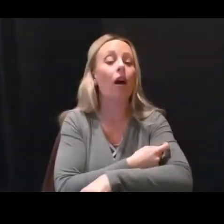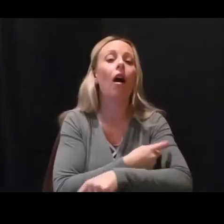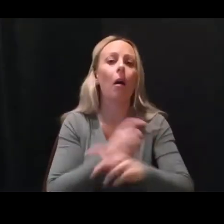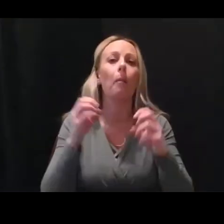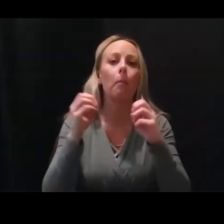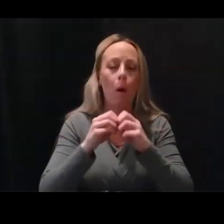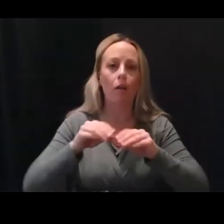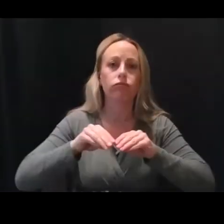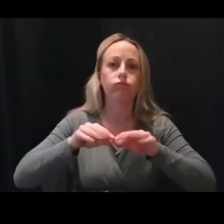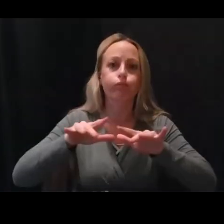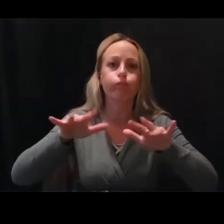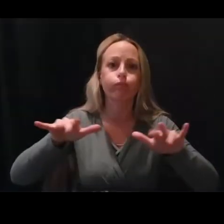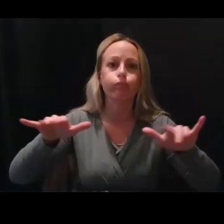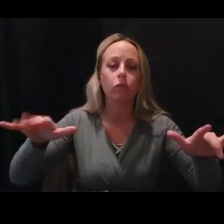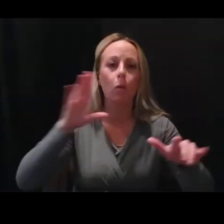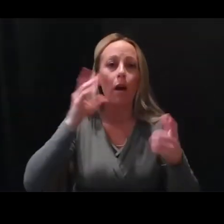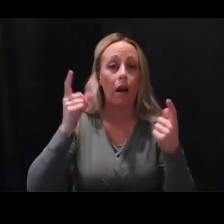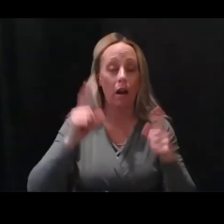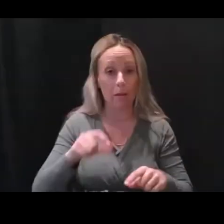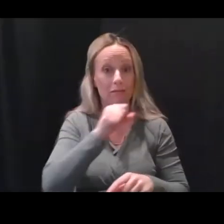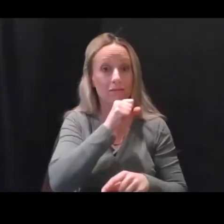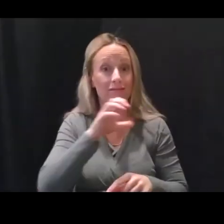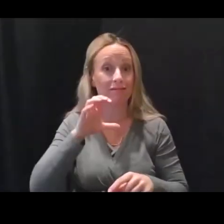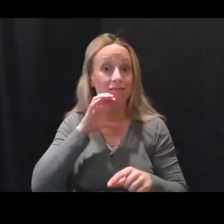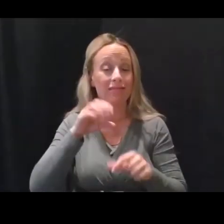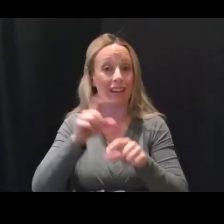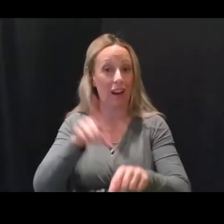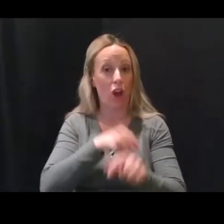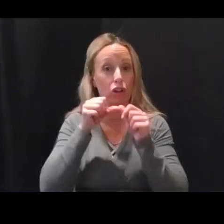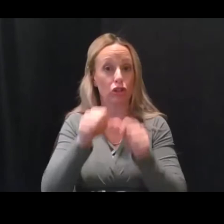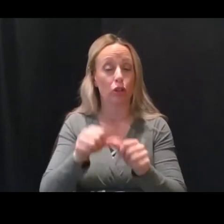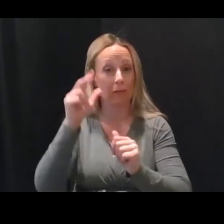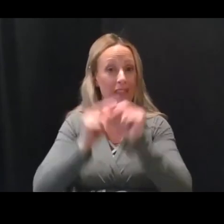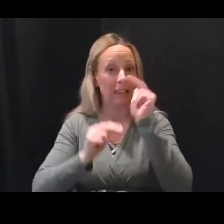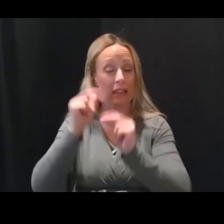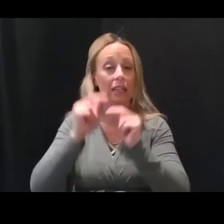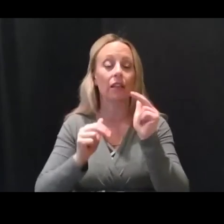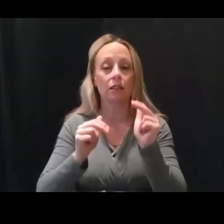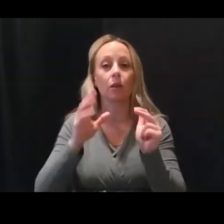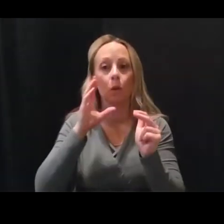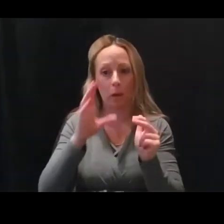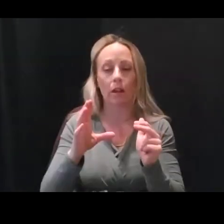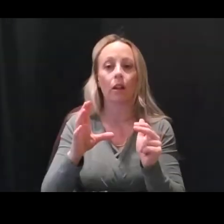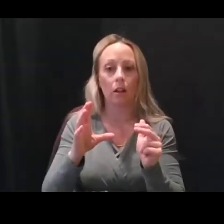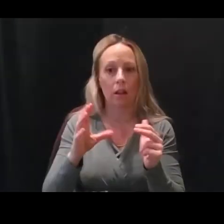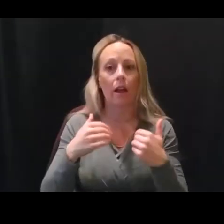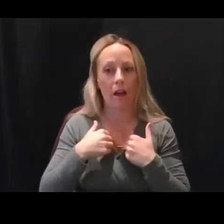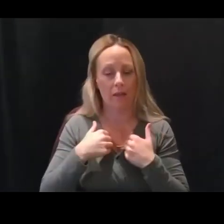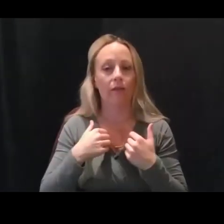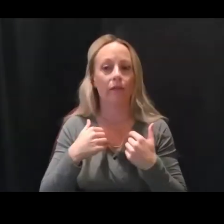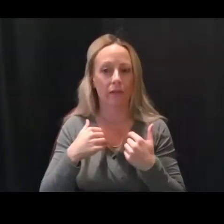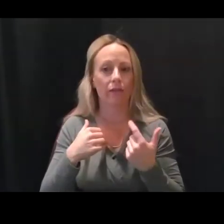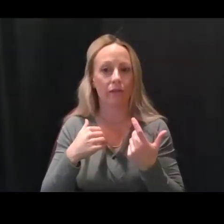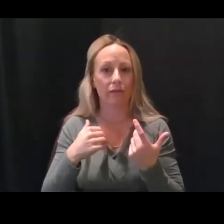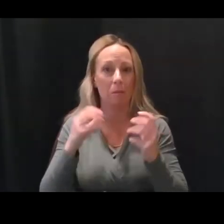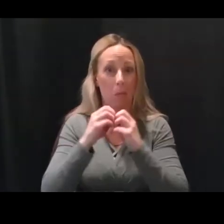vaccine. Residents in long-term care facilities have accounted for a large proportion of hospitalizations and deaths,